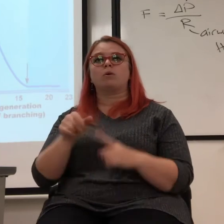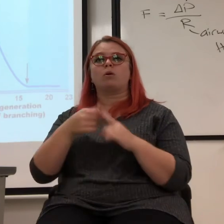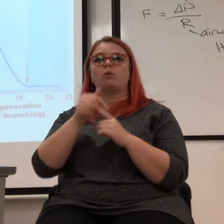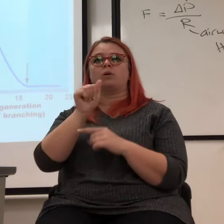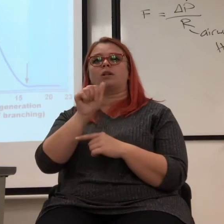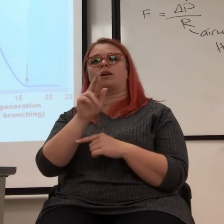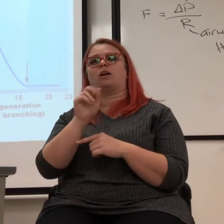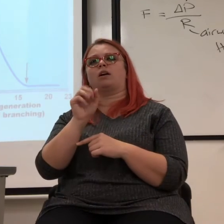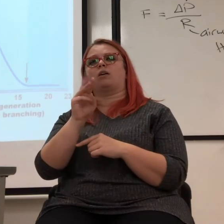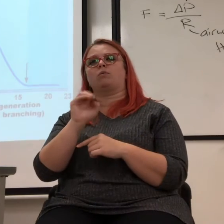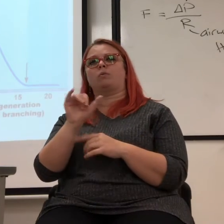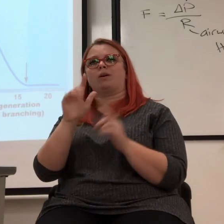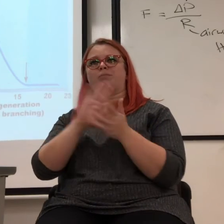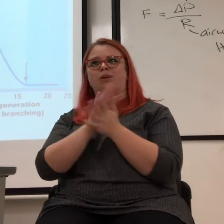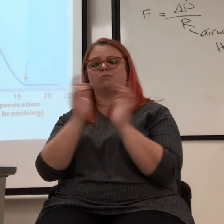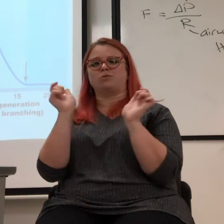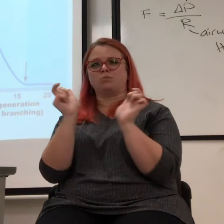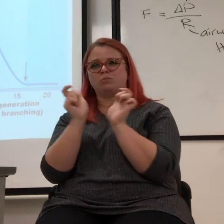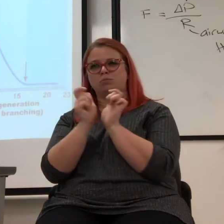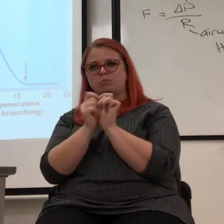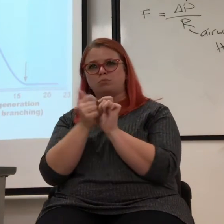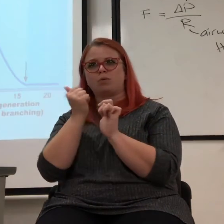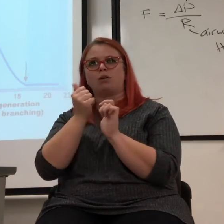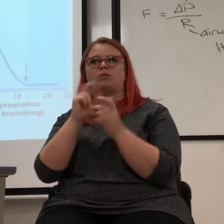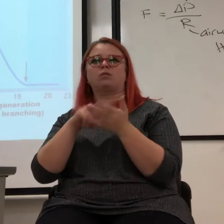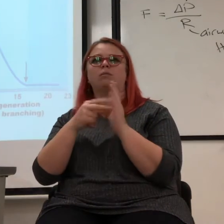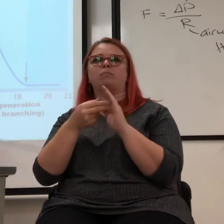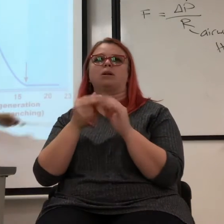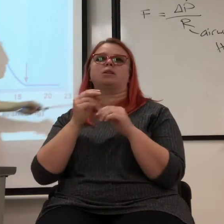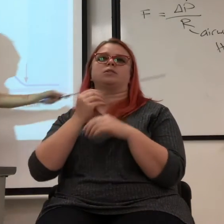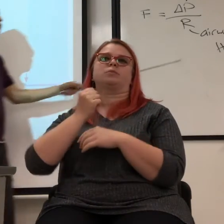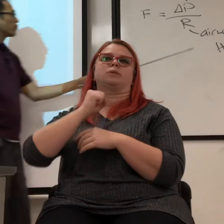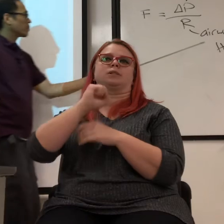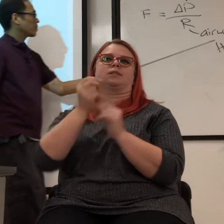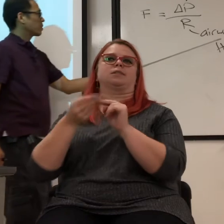the resistance increases because what's more of a factor is